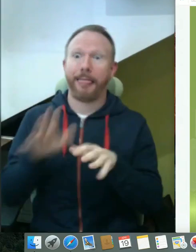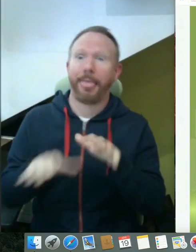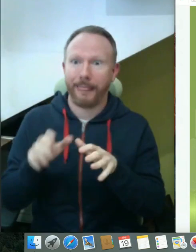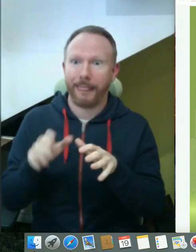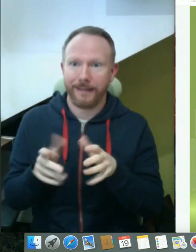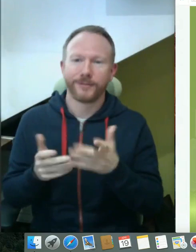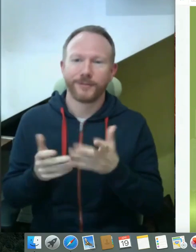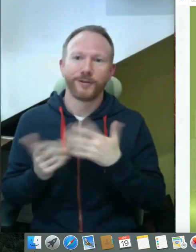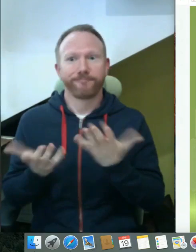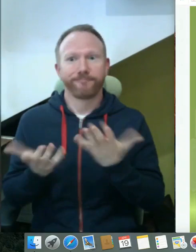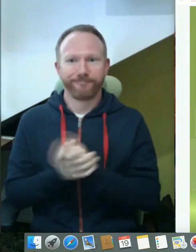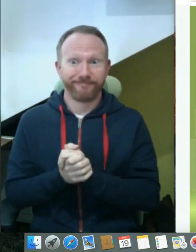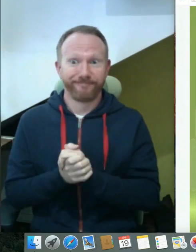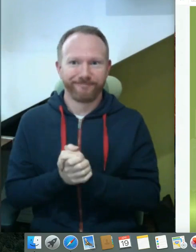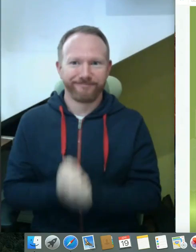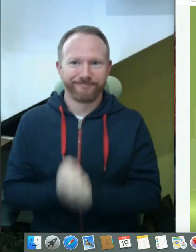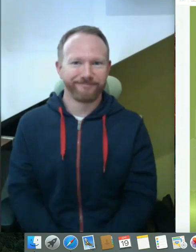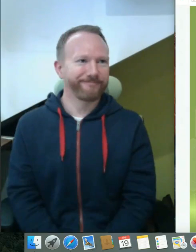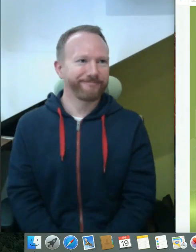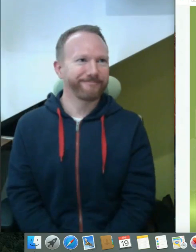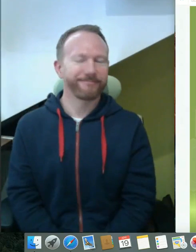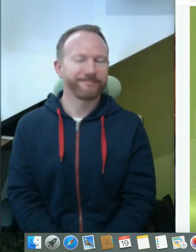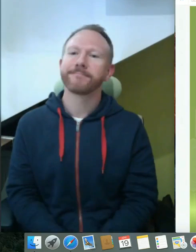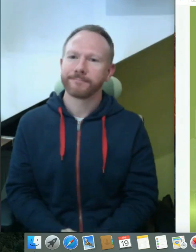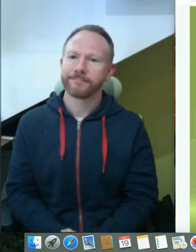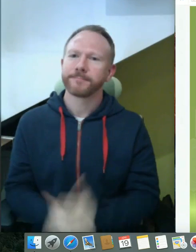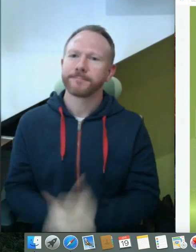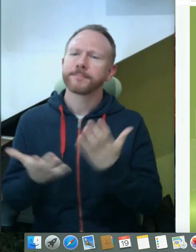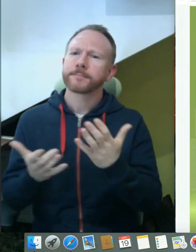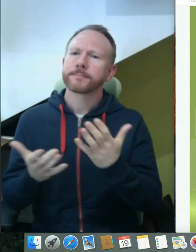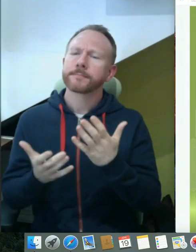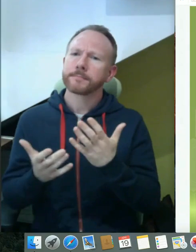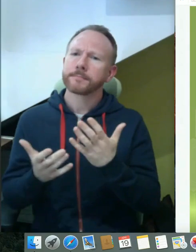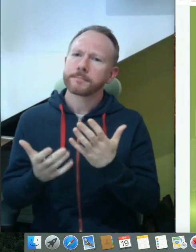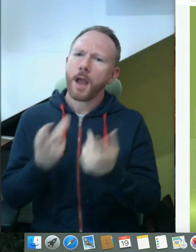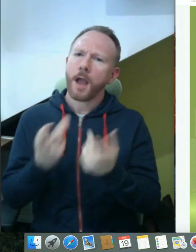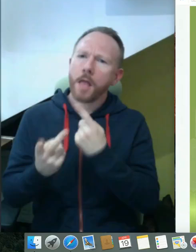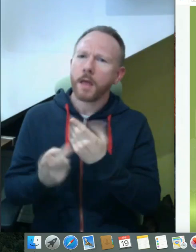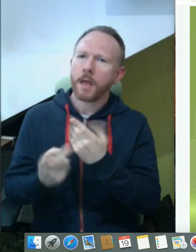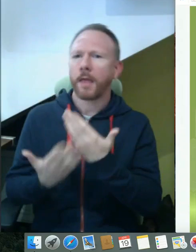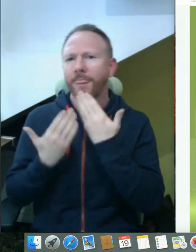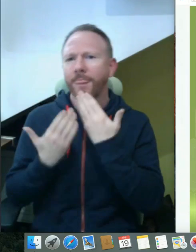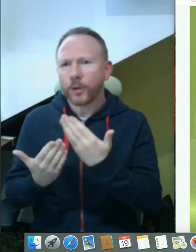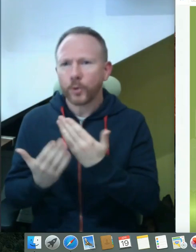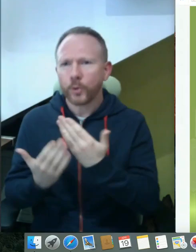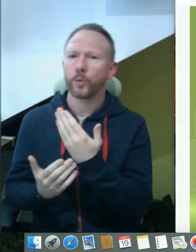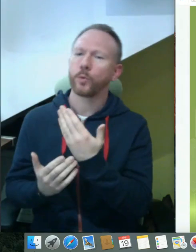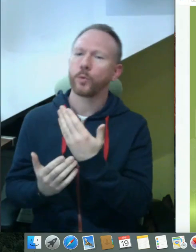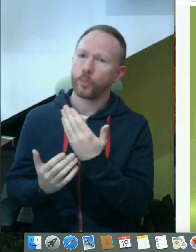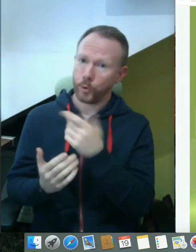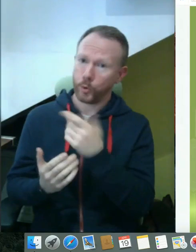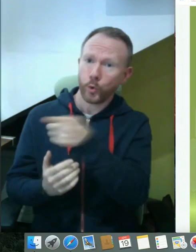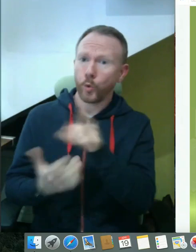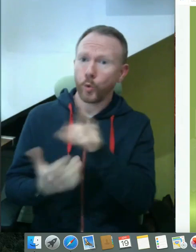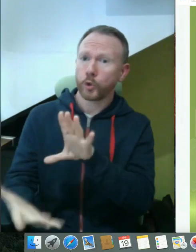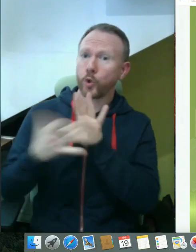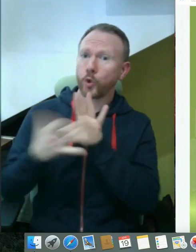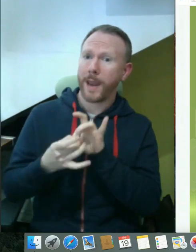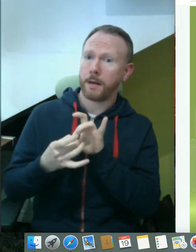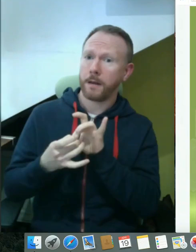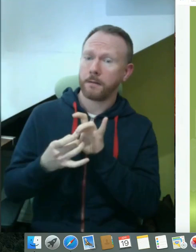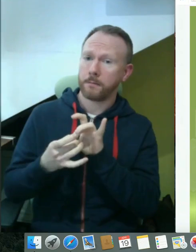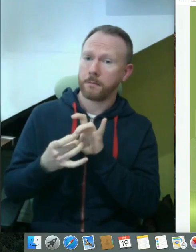Before I hand over to Cal, I'd like to also thank everyone joining us today, and those of you who joined us for the